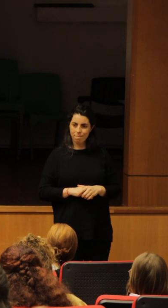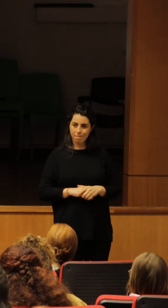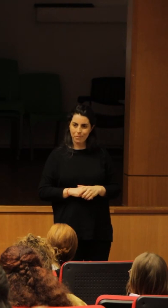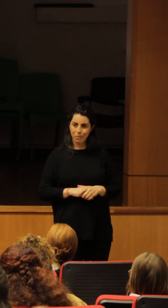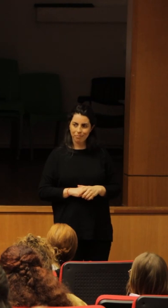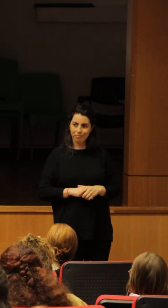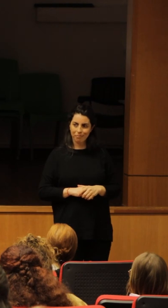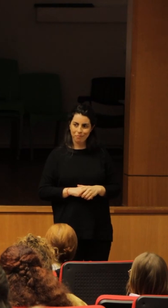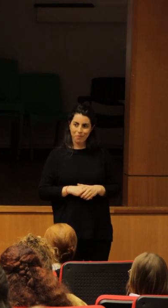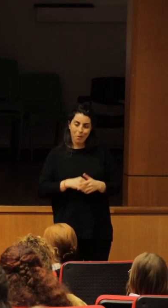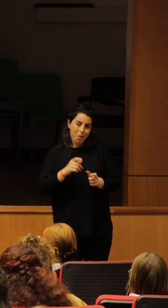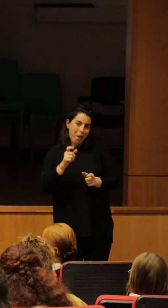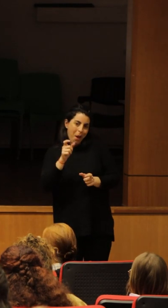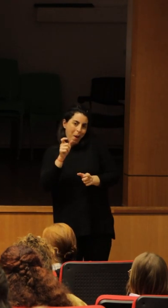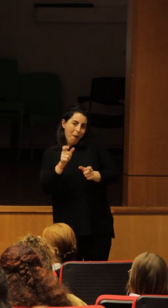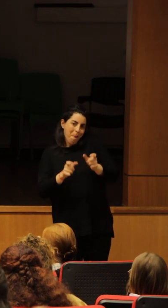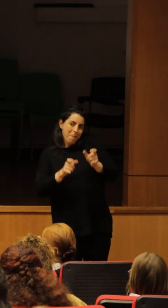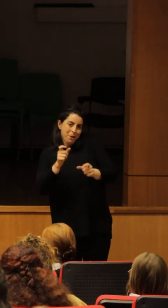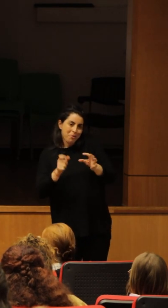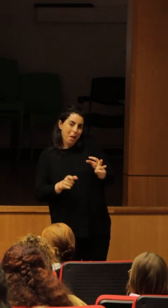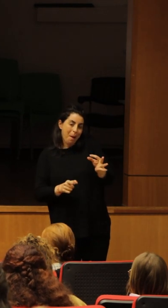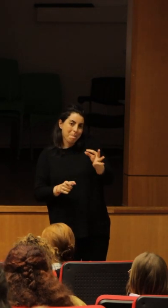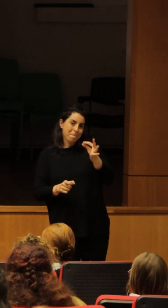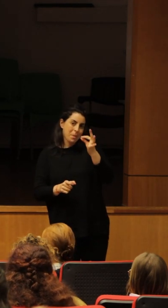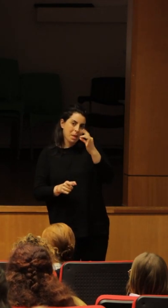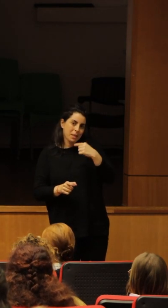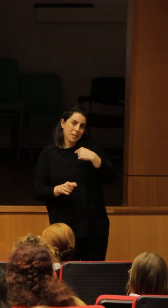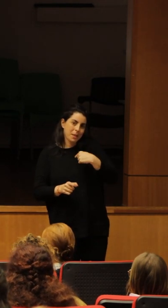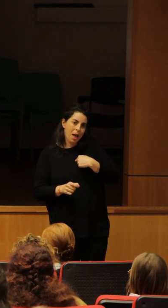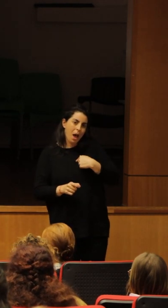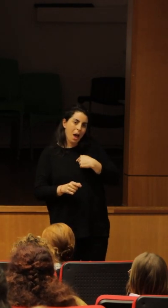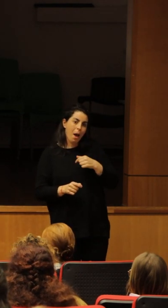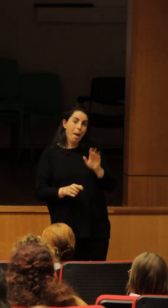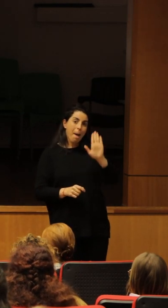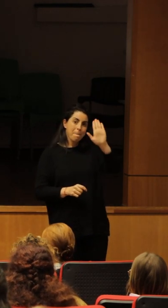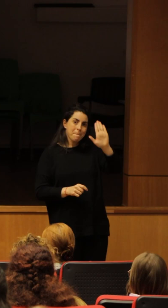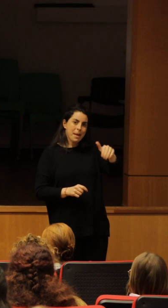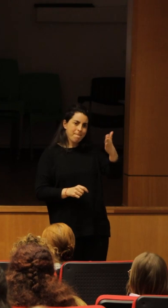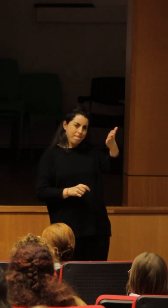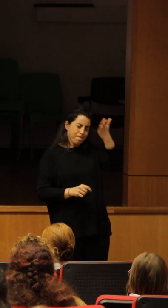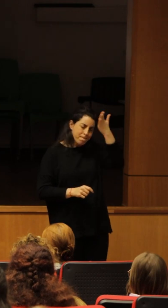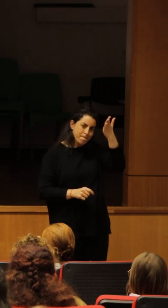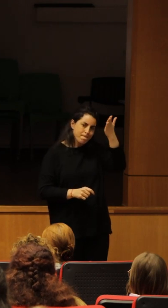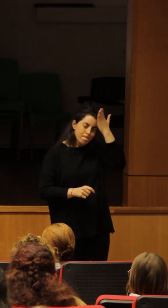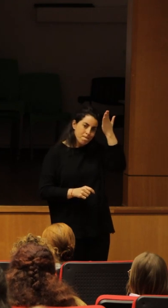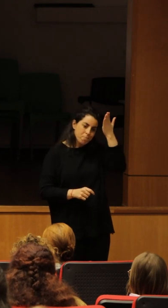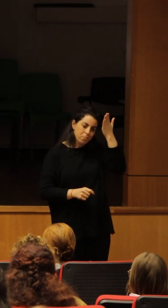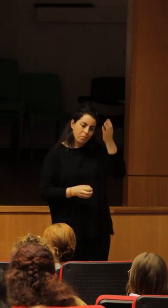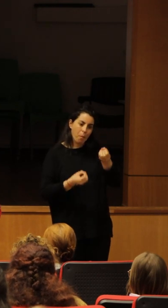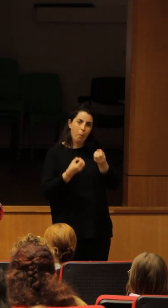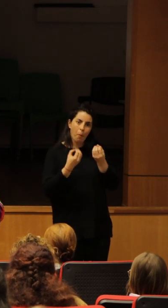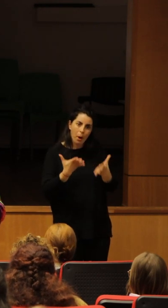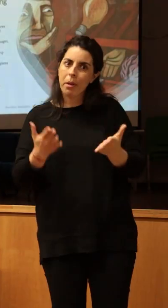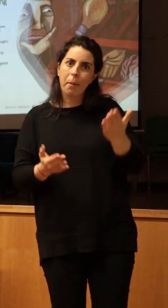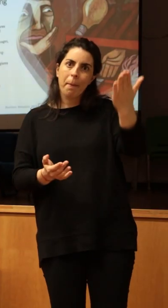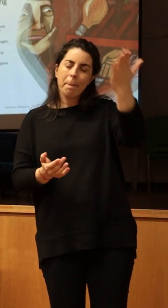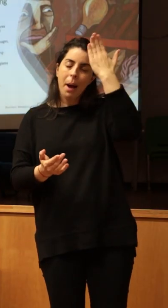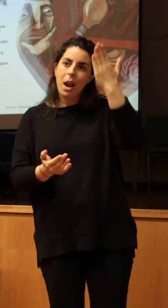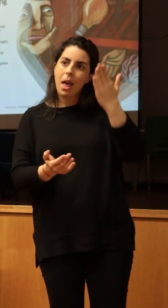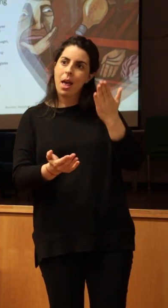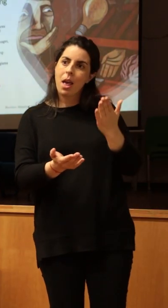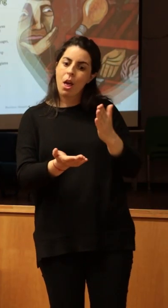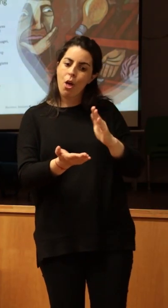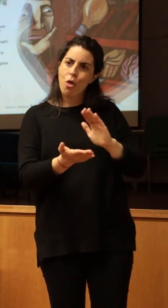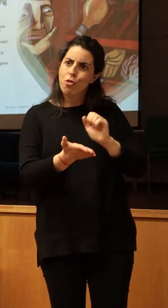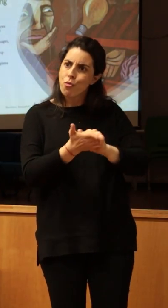life. Bueno, cuando una persona me dice, entonces, me estoy dando la cabeza contra la pared, le digo, bueno, parece que es una pared muy dura en tu vida. And